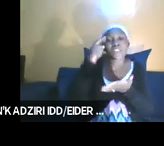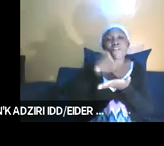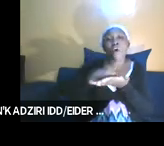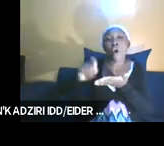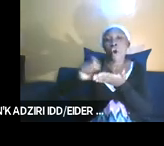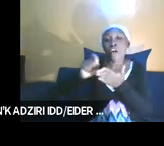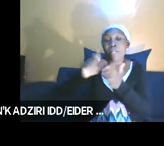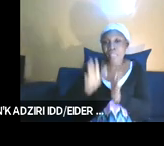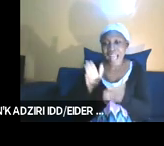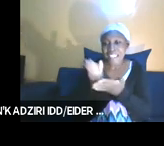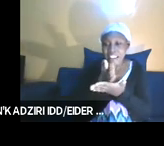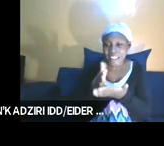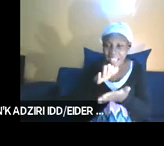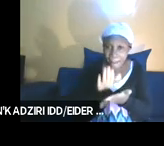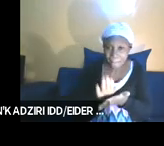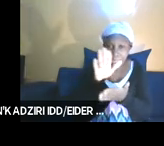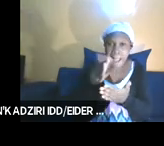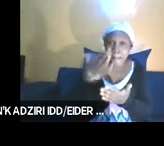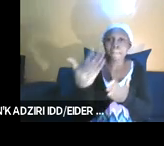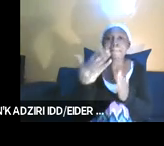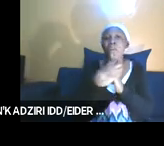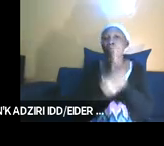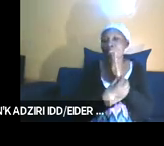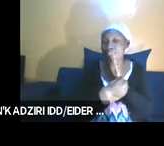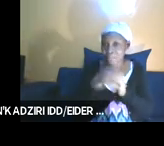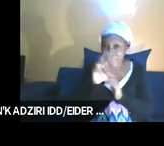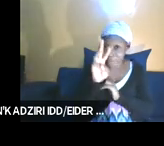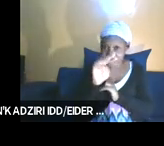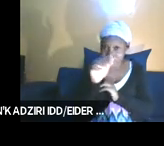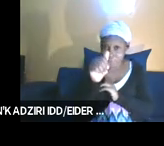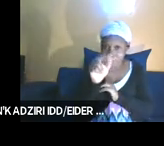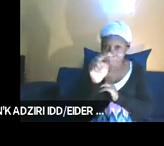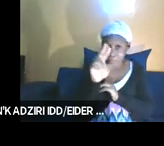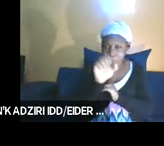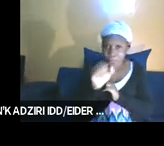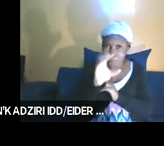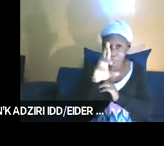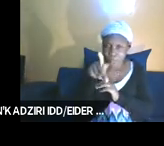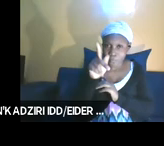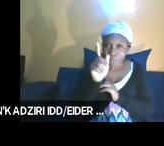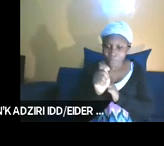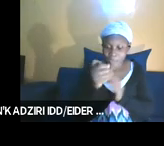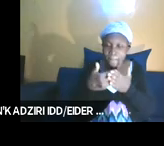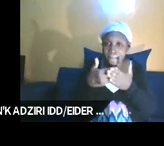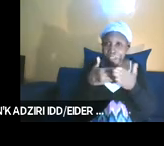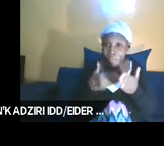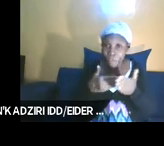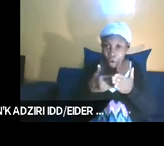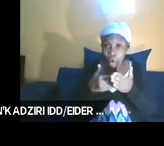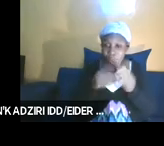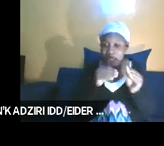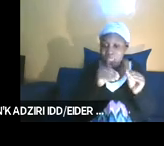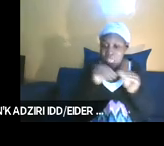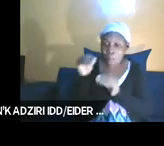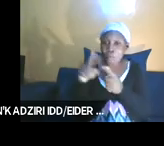manuscript in matters of hours before they go through the peer review of a